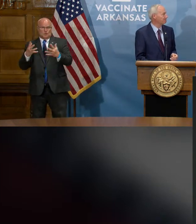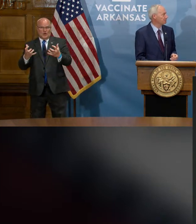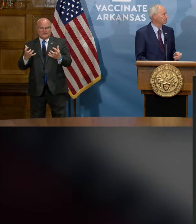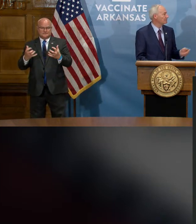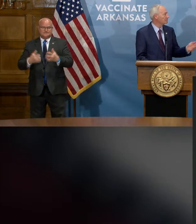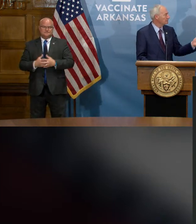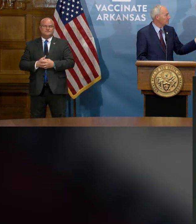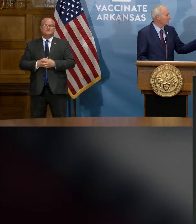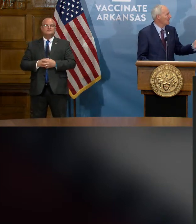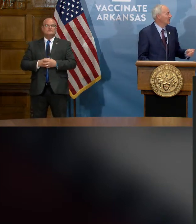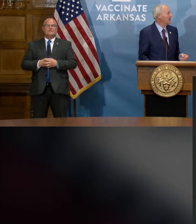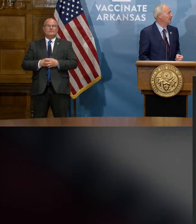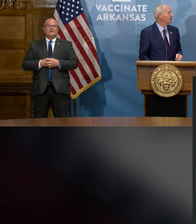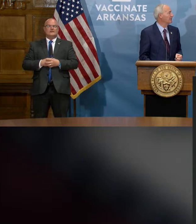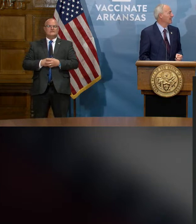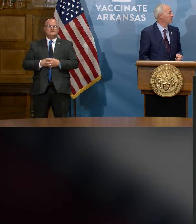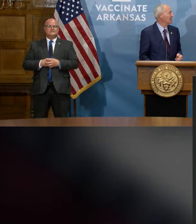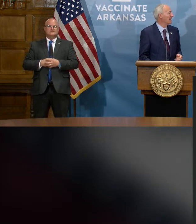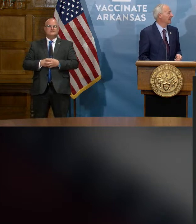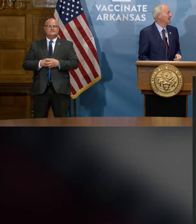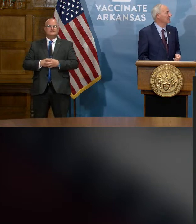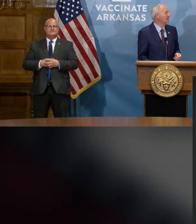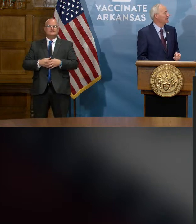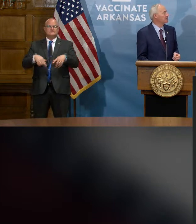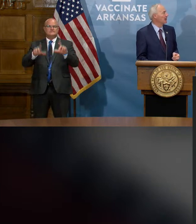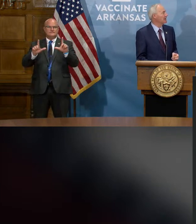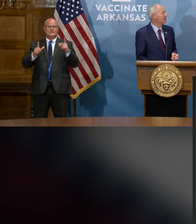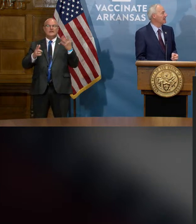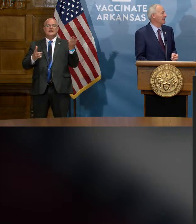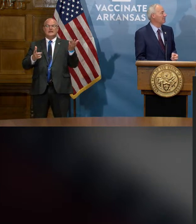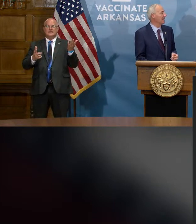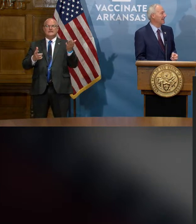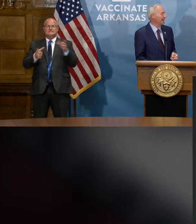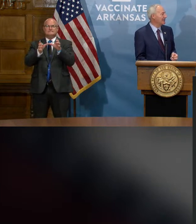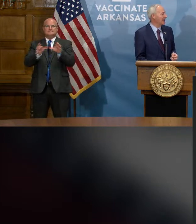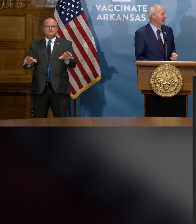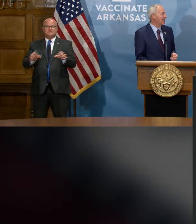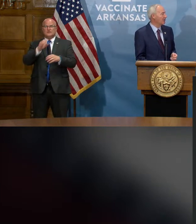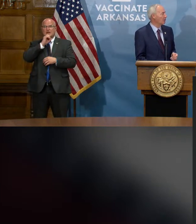want. You go to the next slide. This breaks